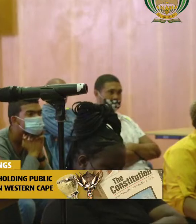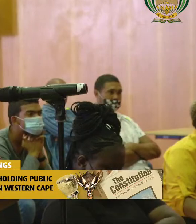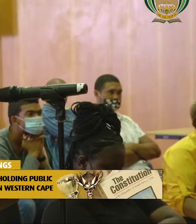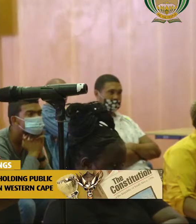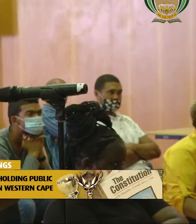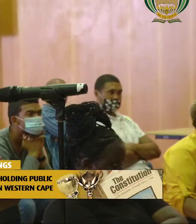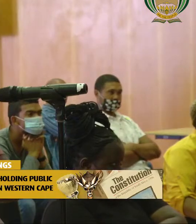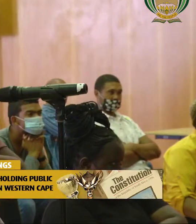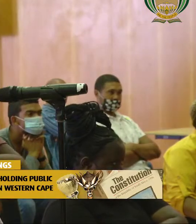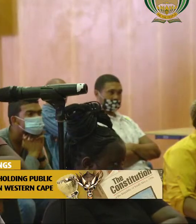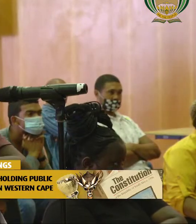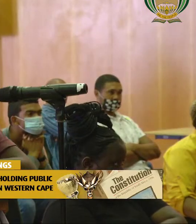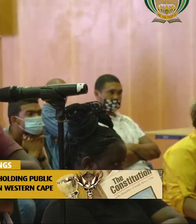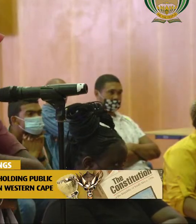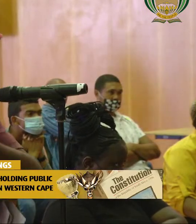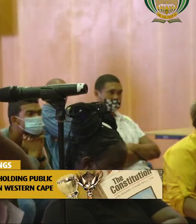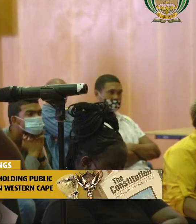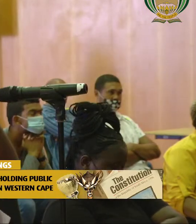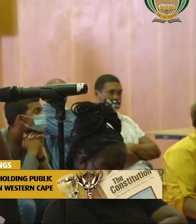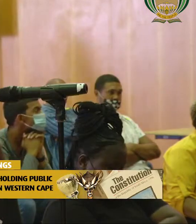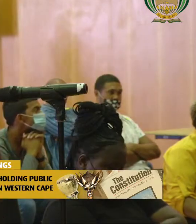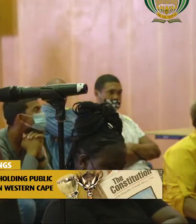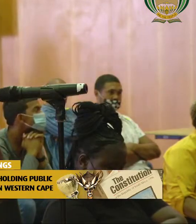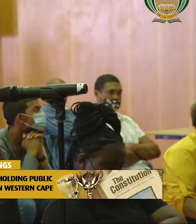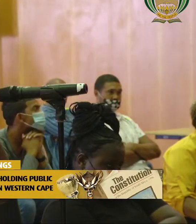ons en